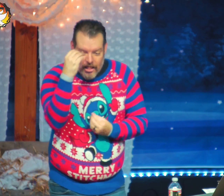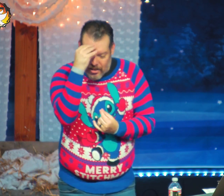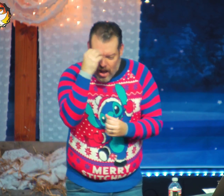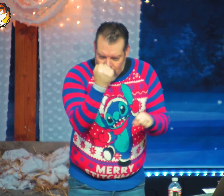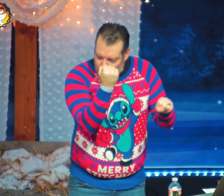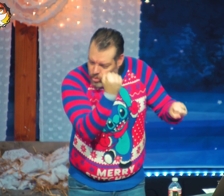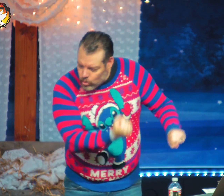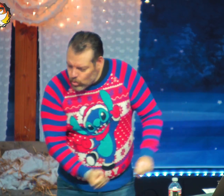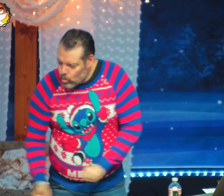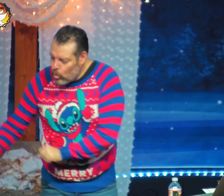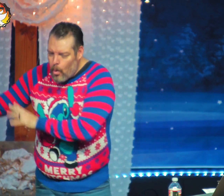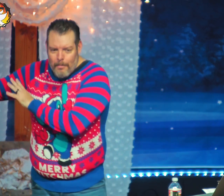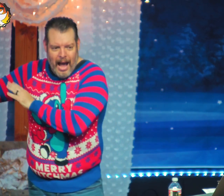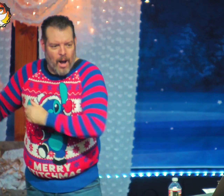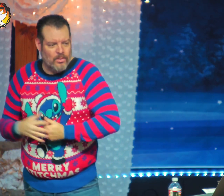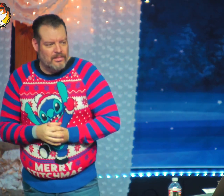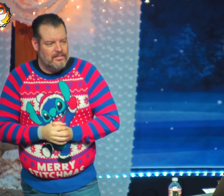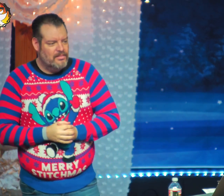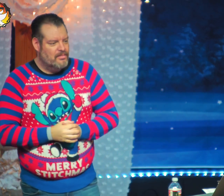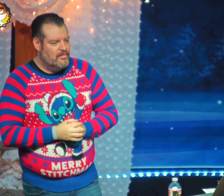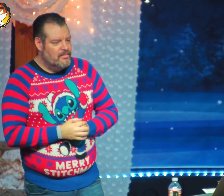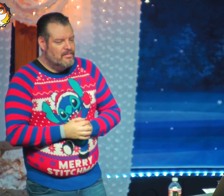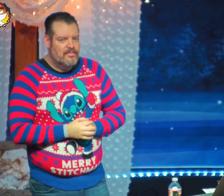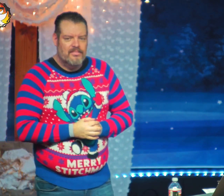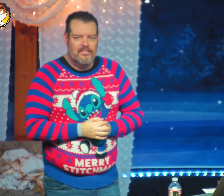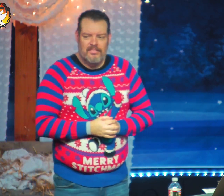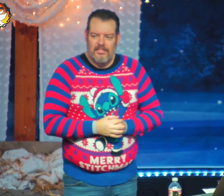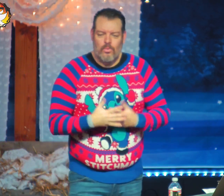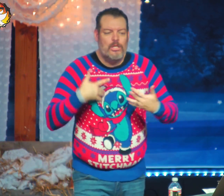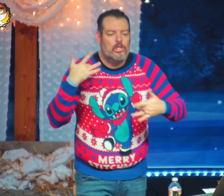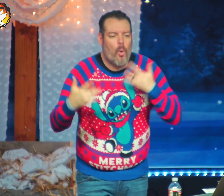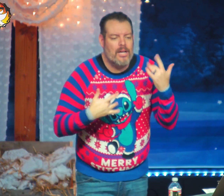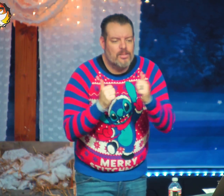Grinch. And that's tough, but you have to continue to be positive.